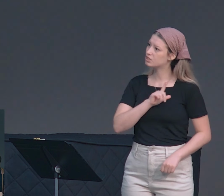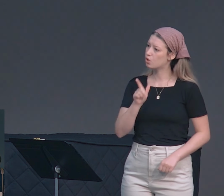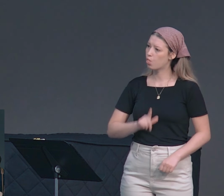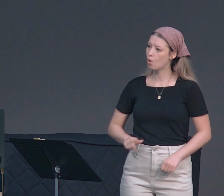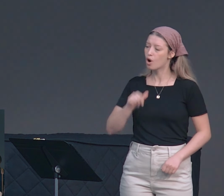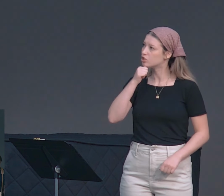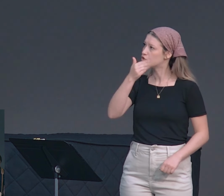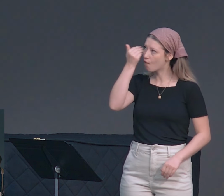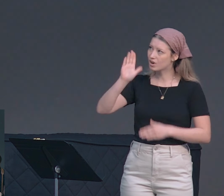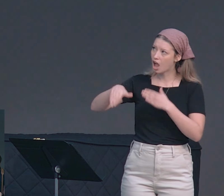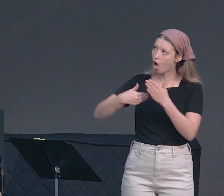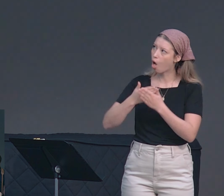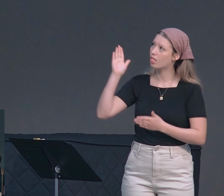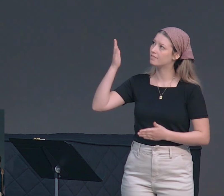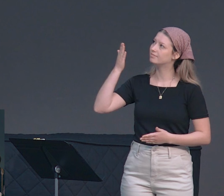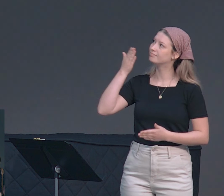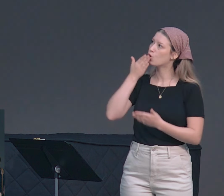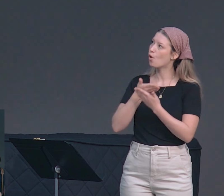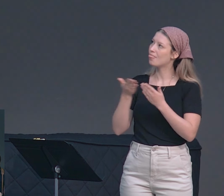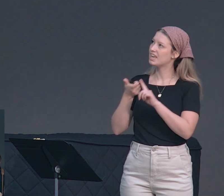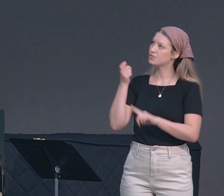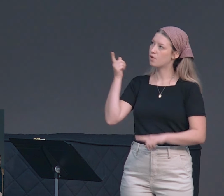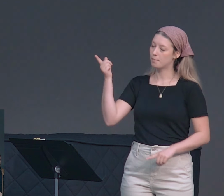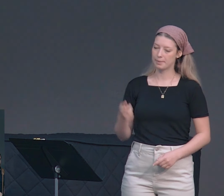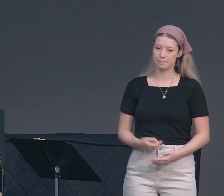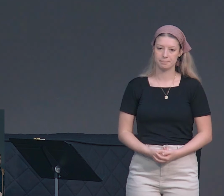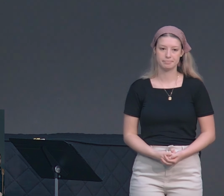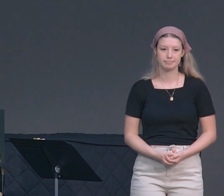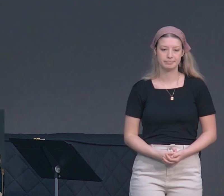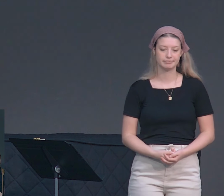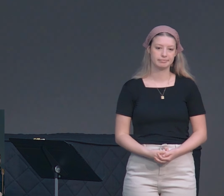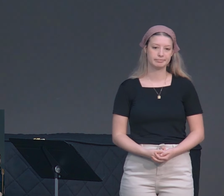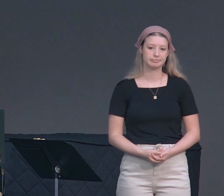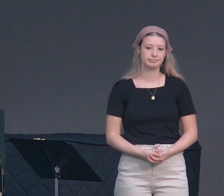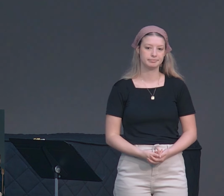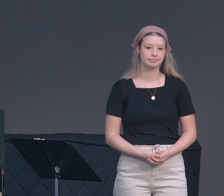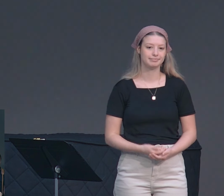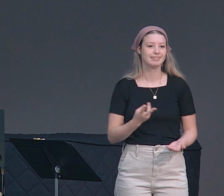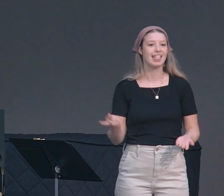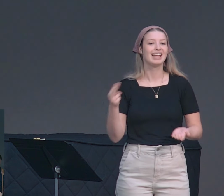all his benefits." Let's go ahead and stand this morning as we bless the Lord.